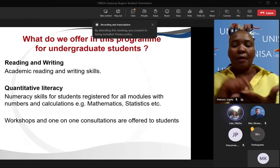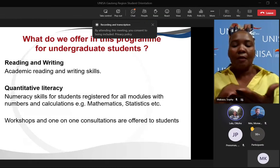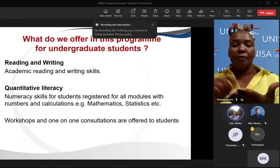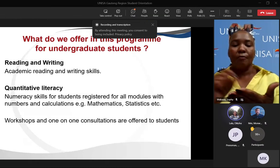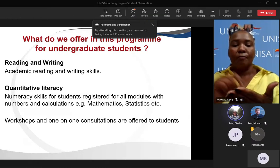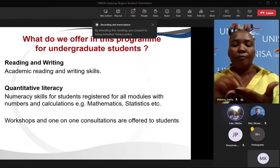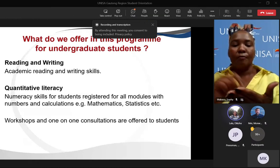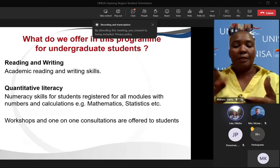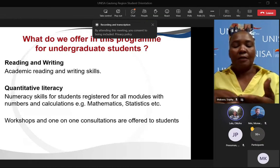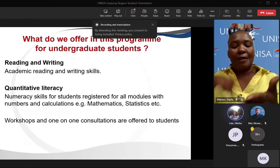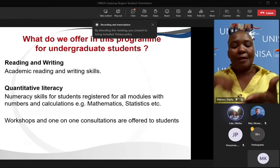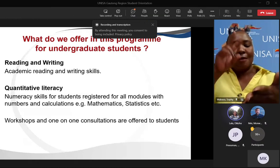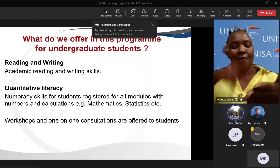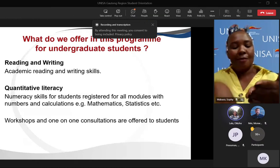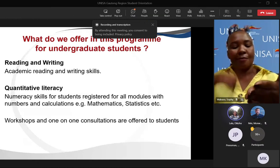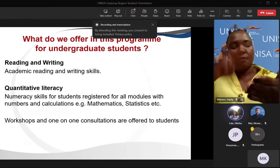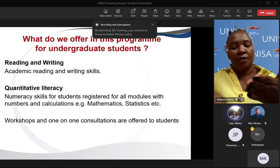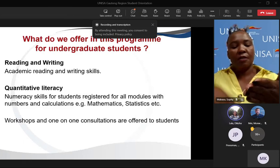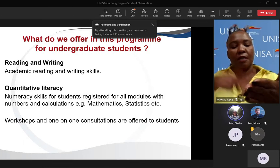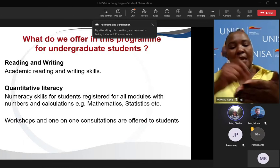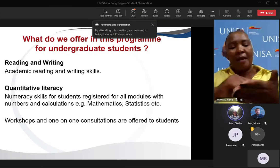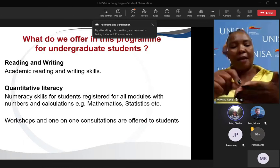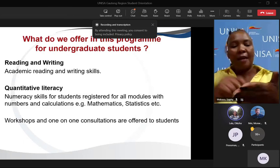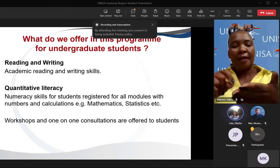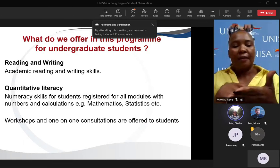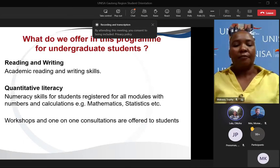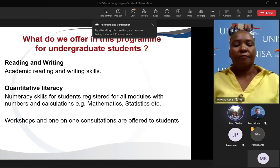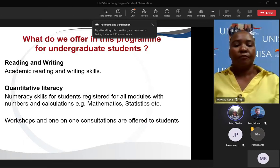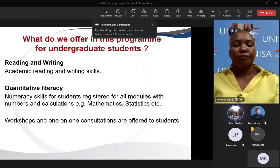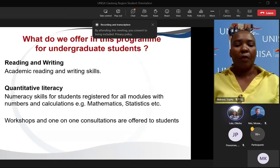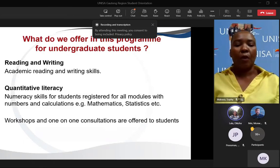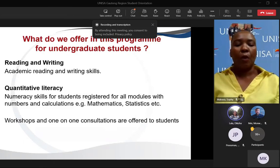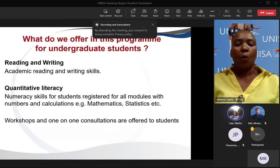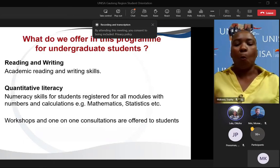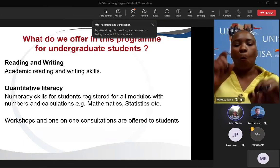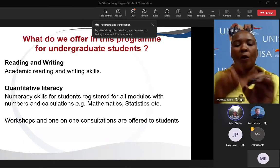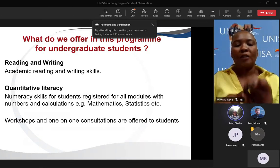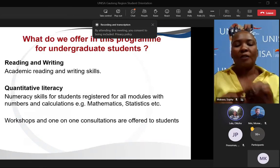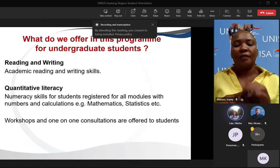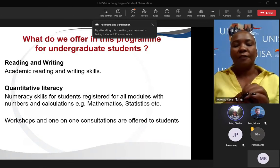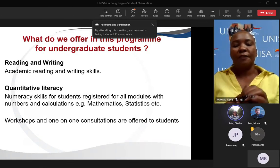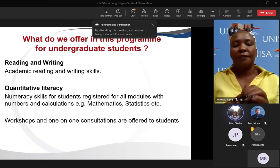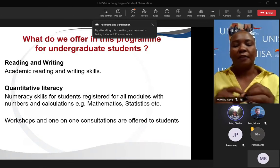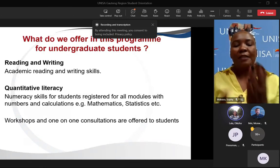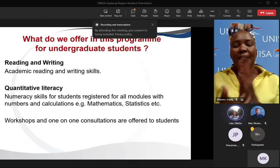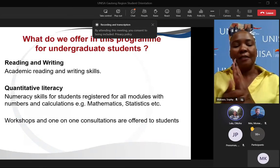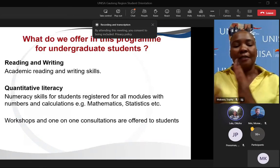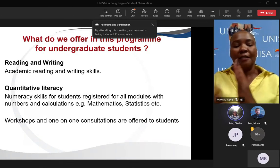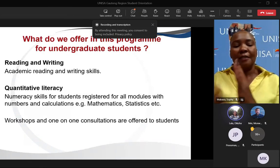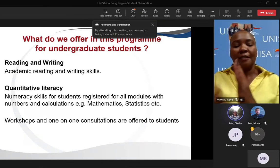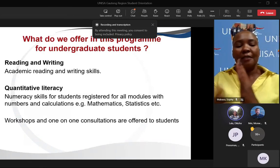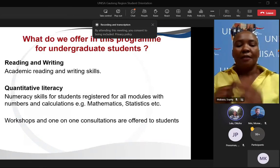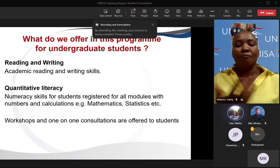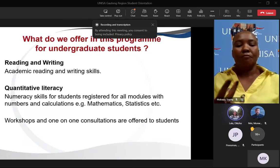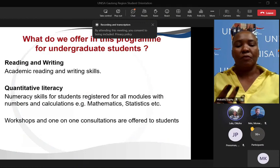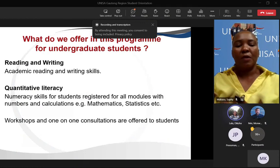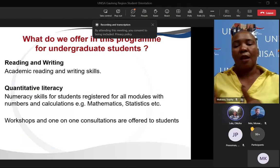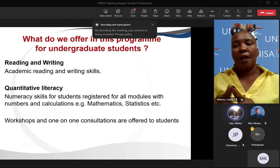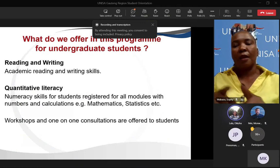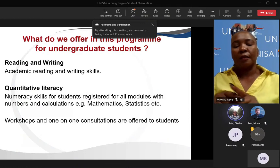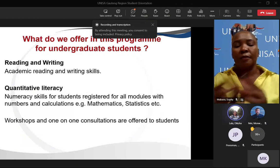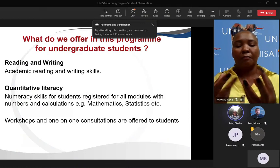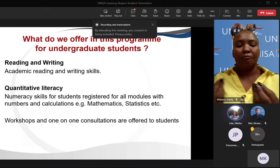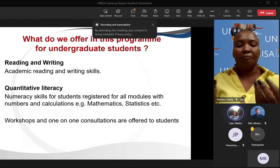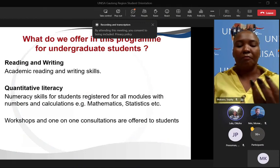as well as quantitative literacy in the reading and writing it is about the academic reading and writing skills